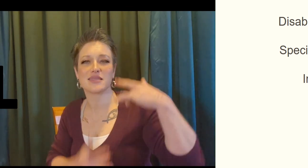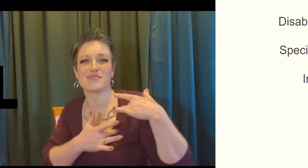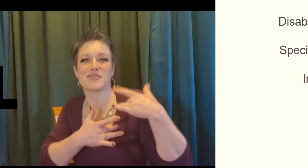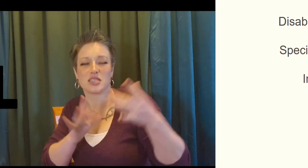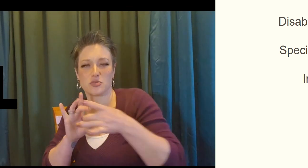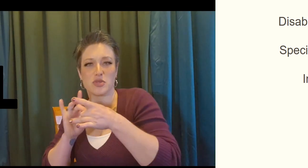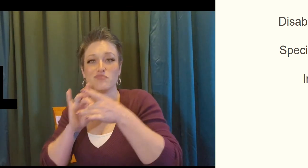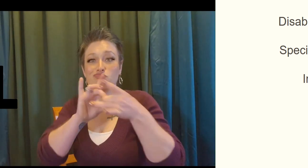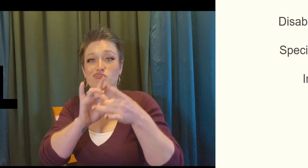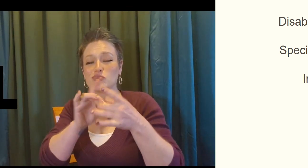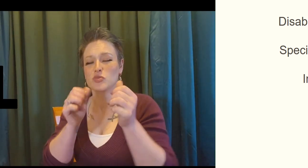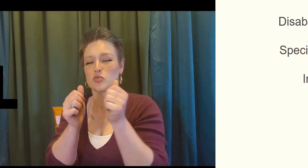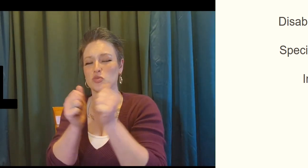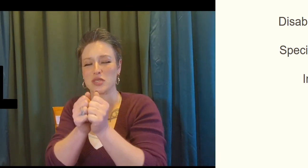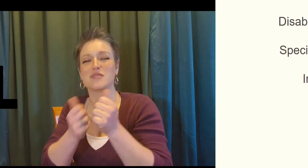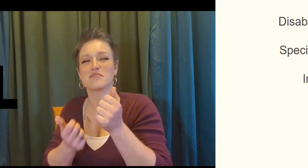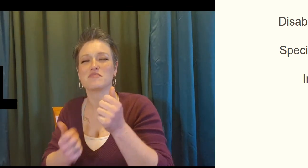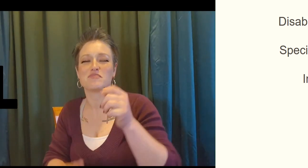Special education.